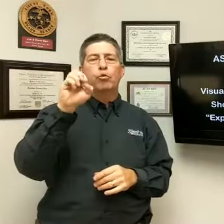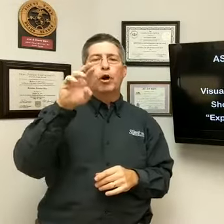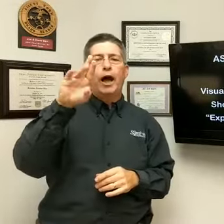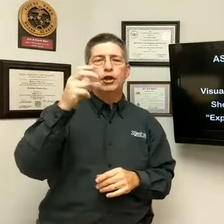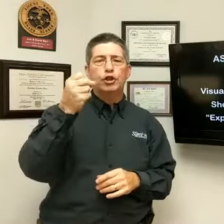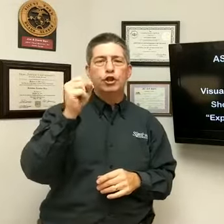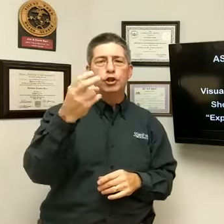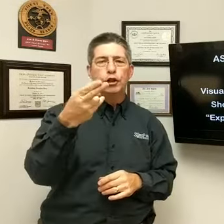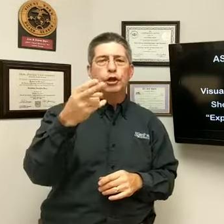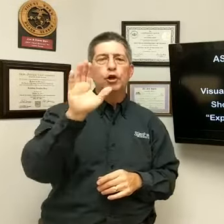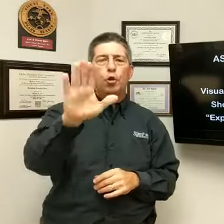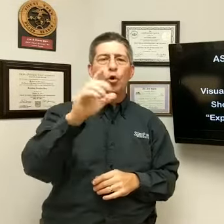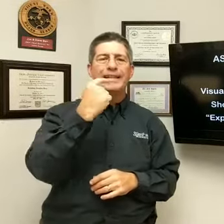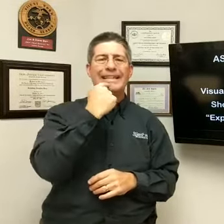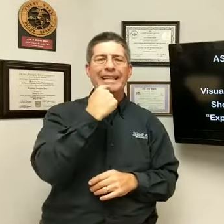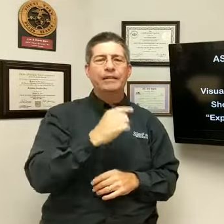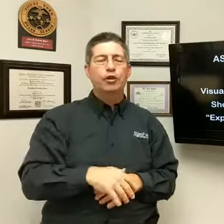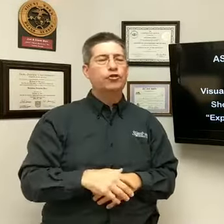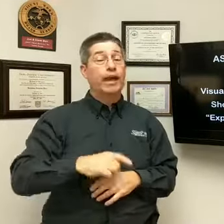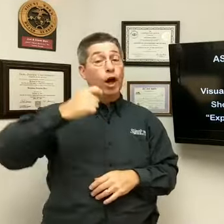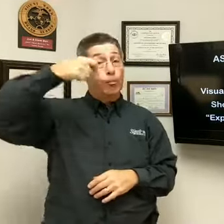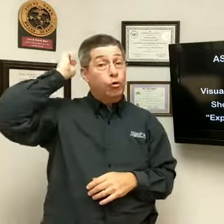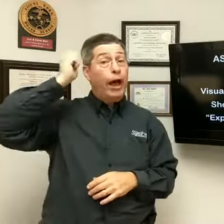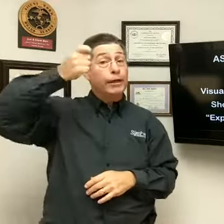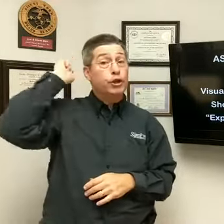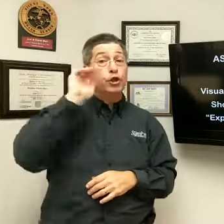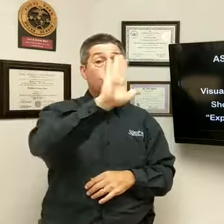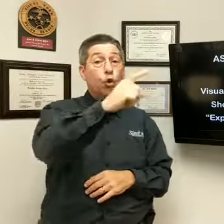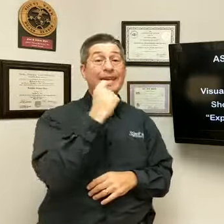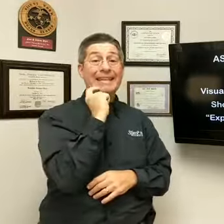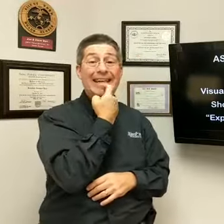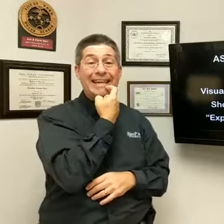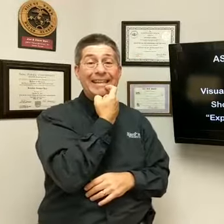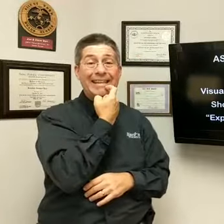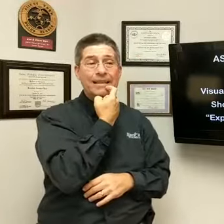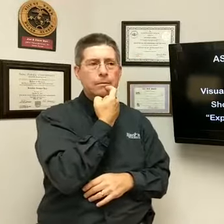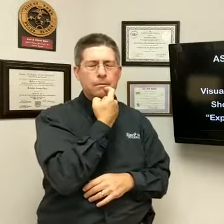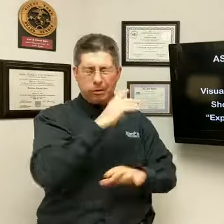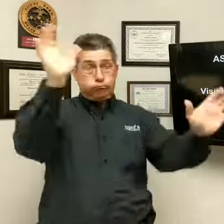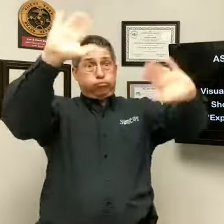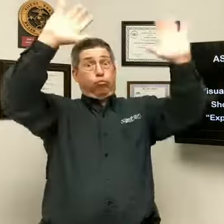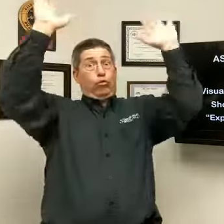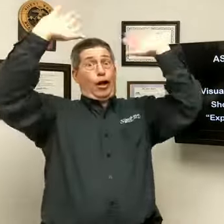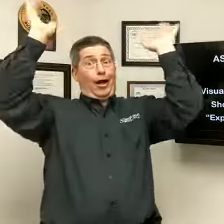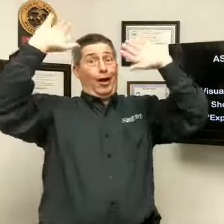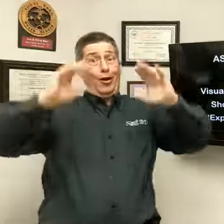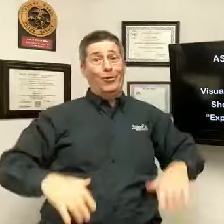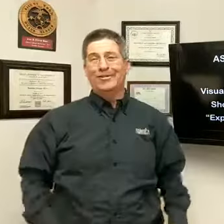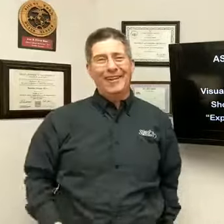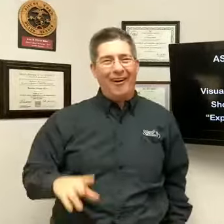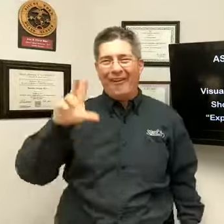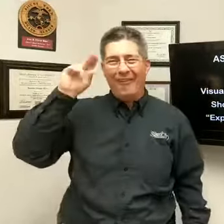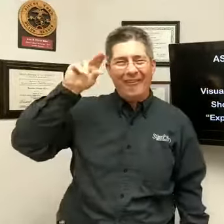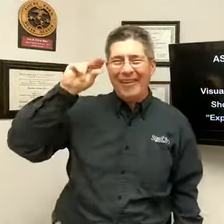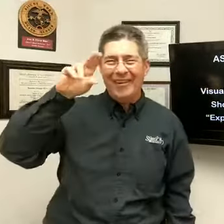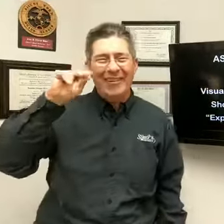brush your teeth. And you say, brush your teeth. Whoa!